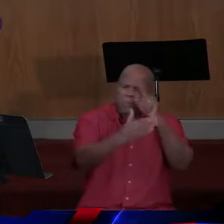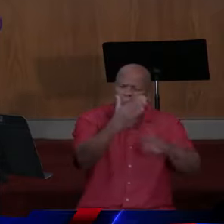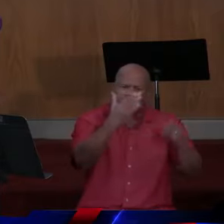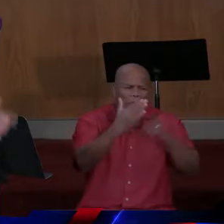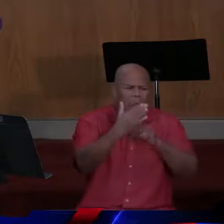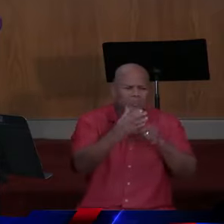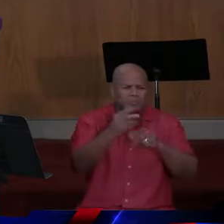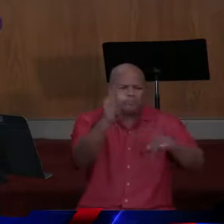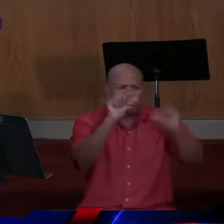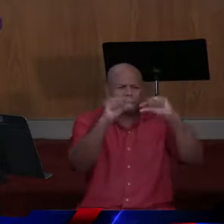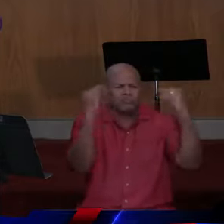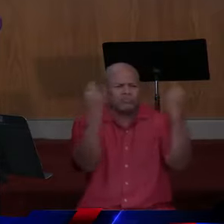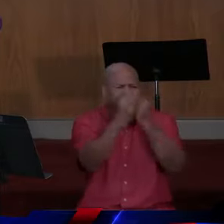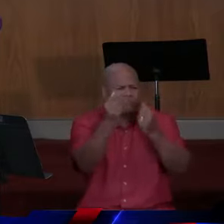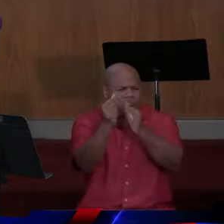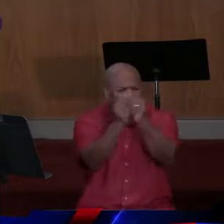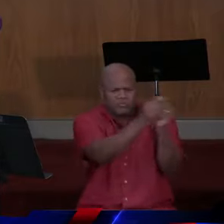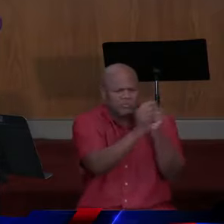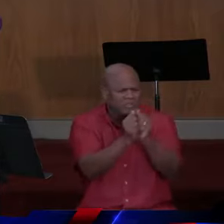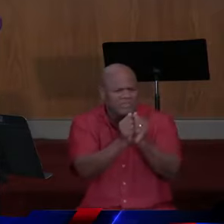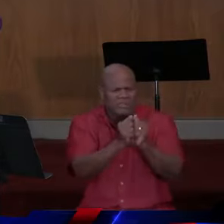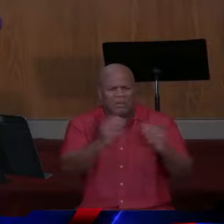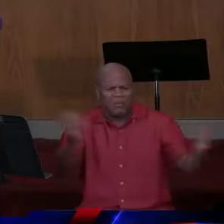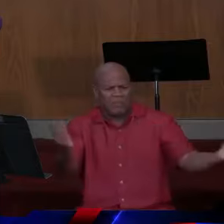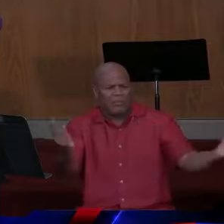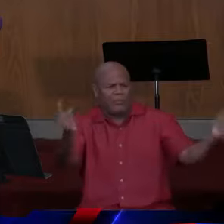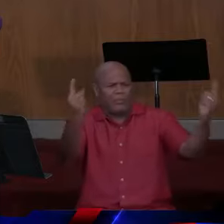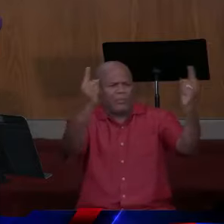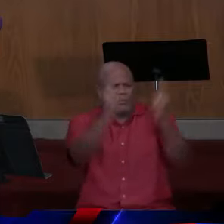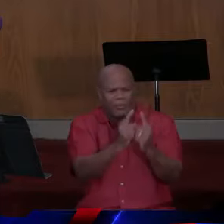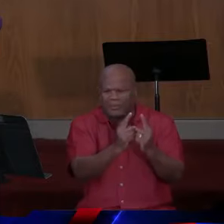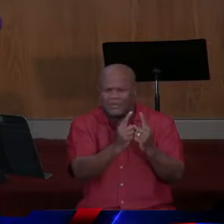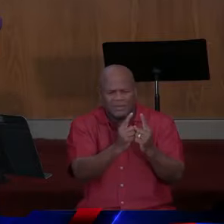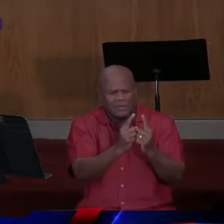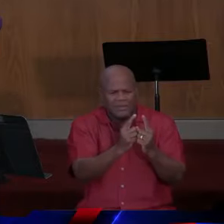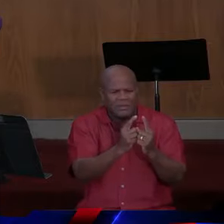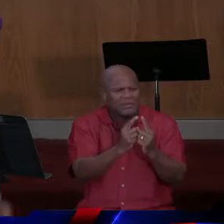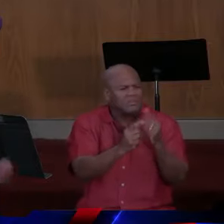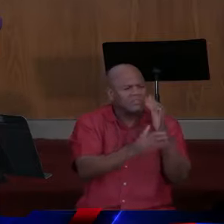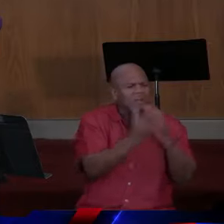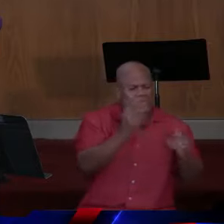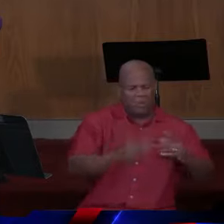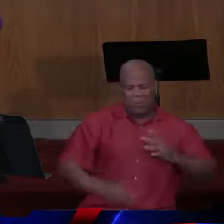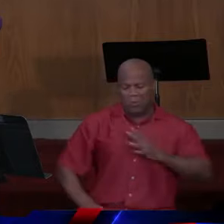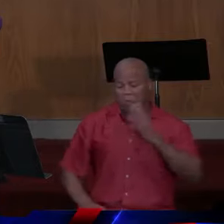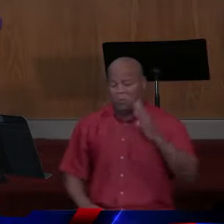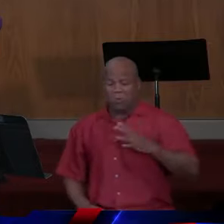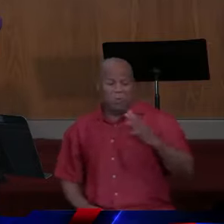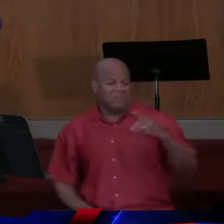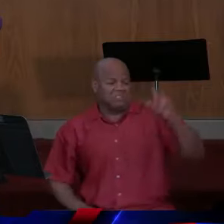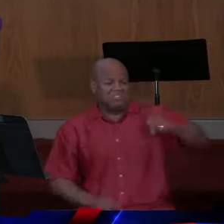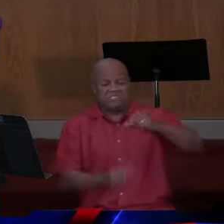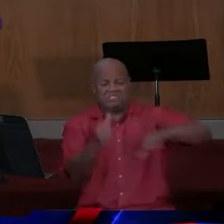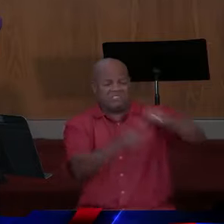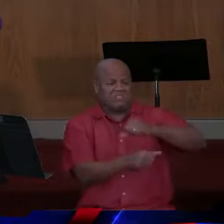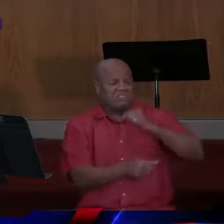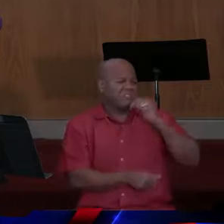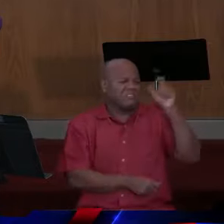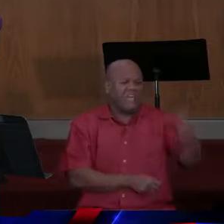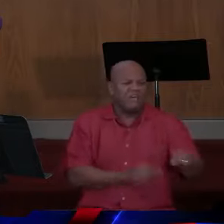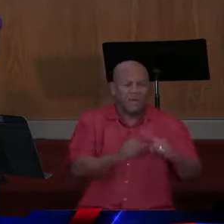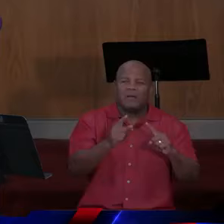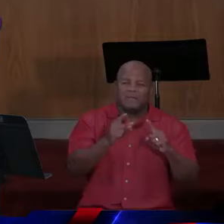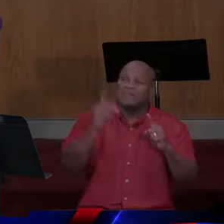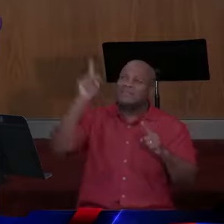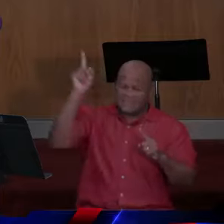know we live in a contemporary, sophisticated society that thinks we don't need each other. But though he grows us one at a time,